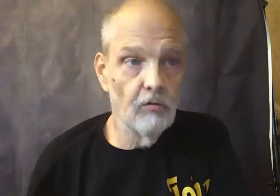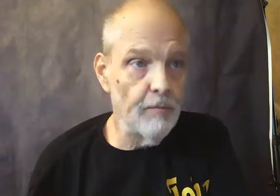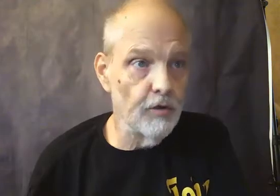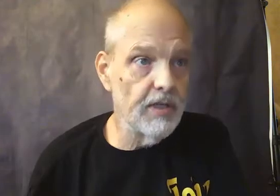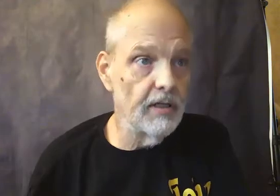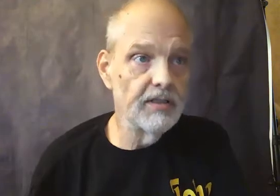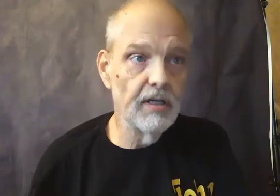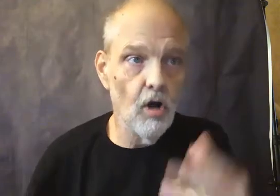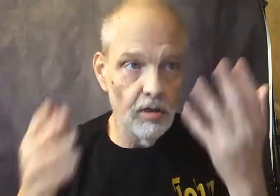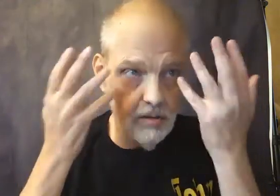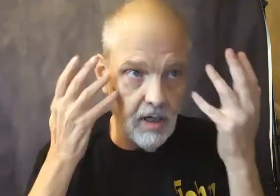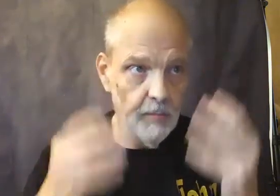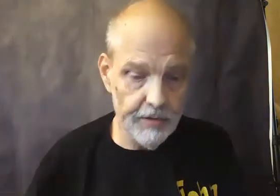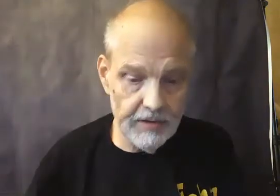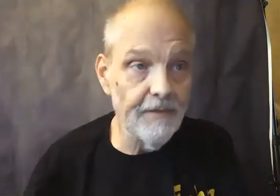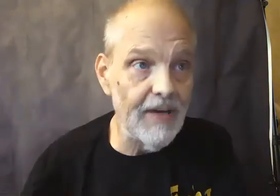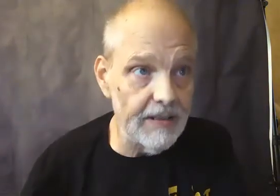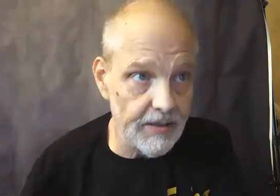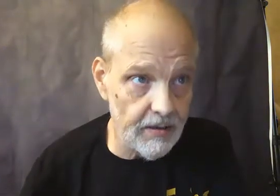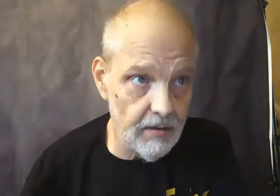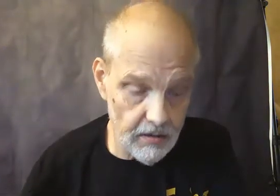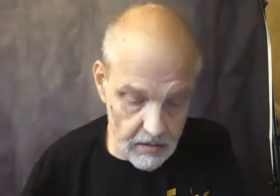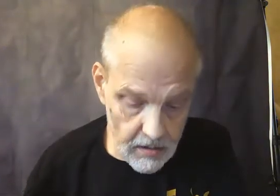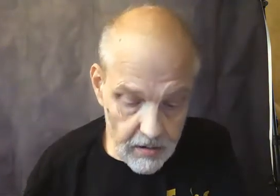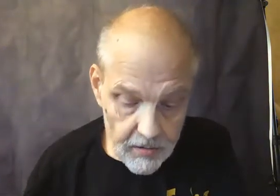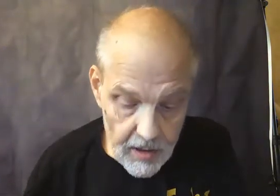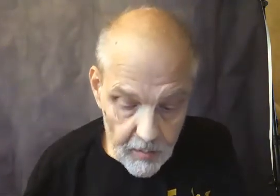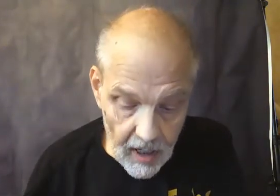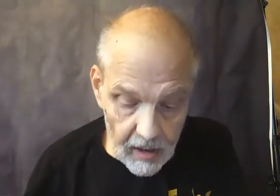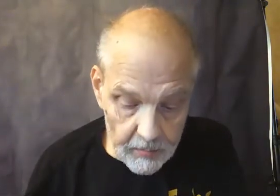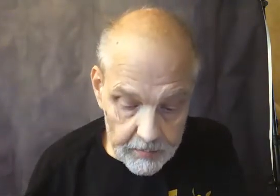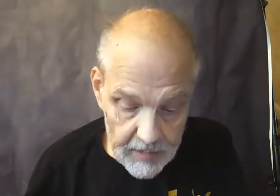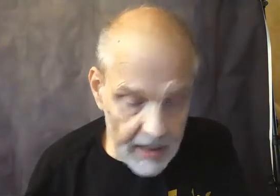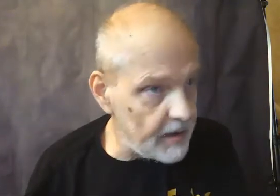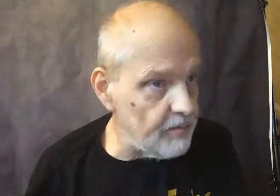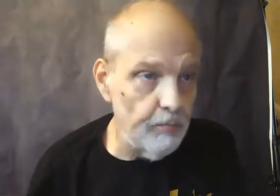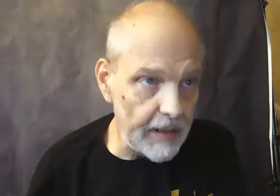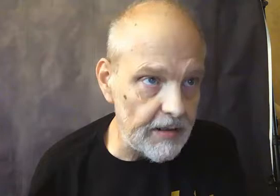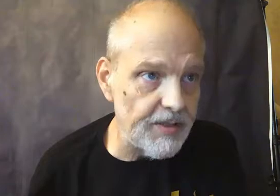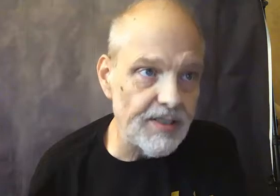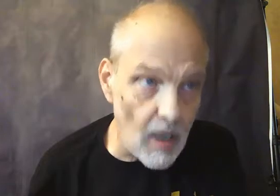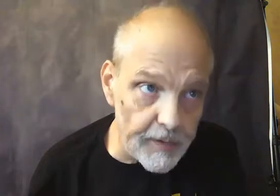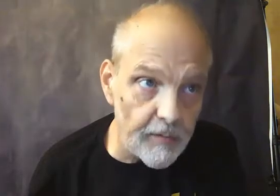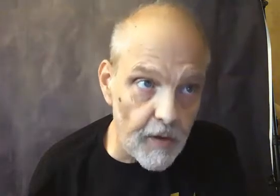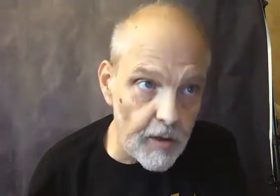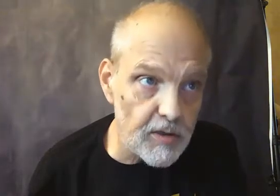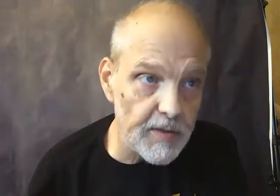grammar is done. It's done on a person's face, and it means something very